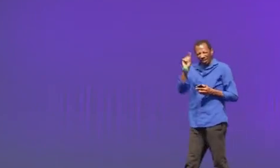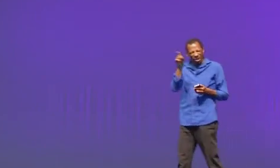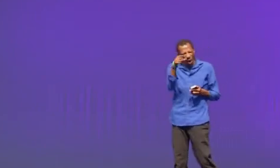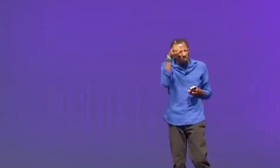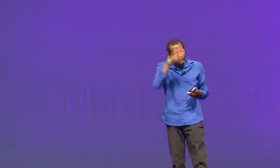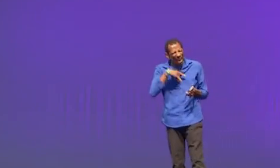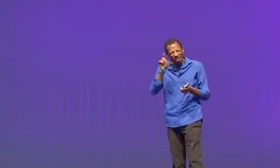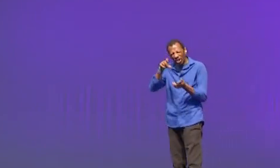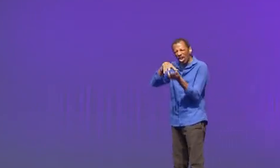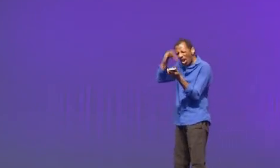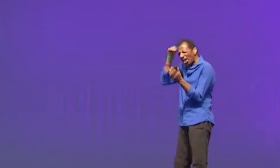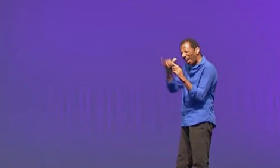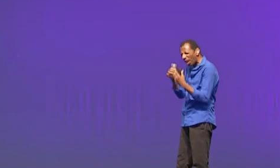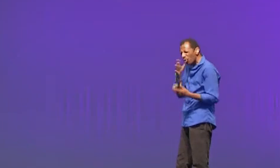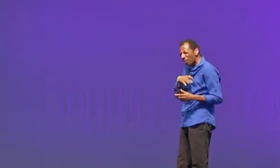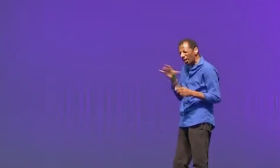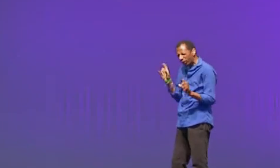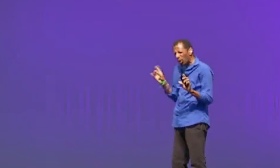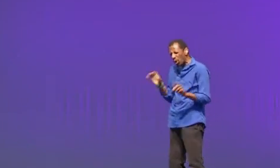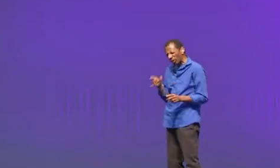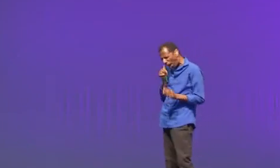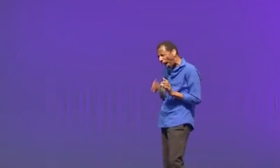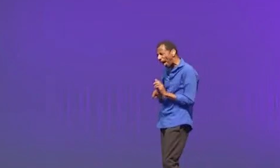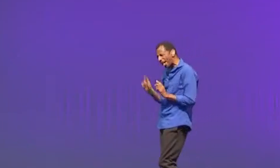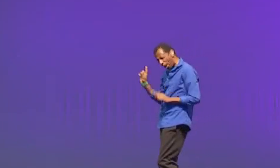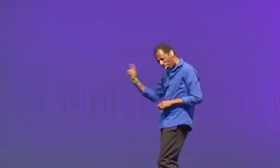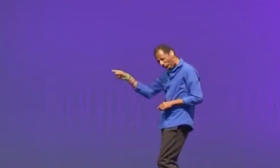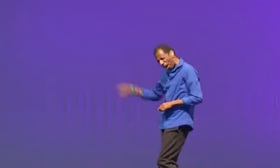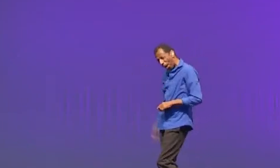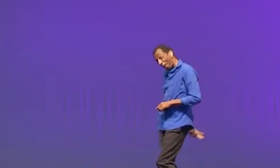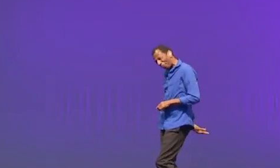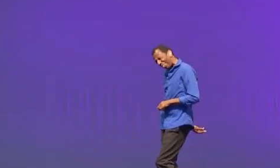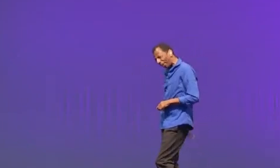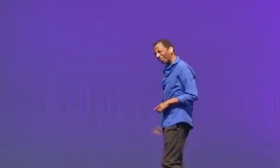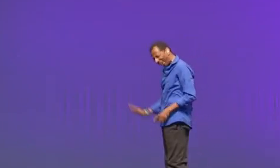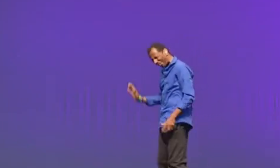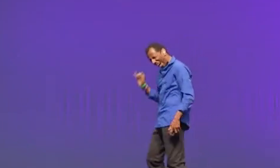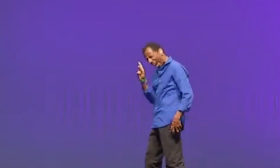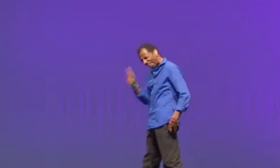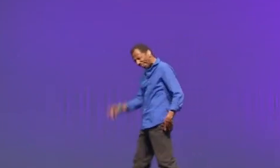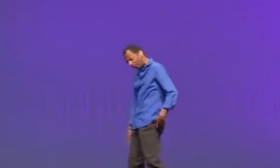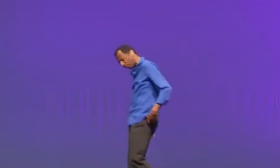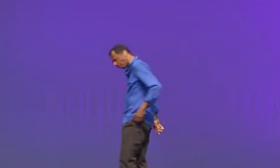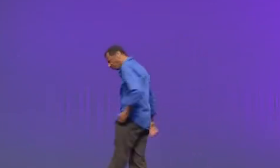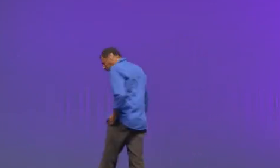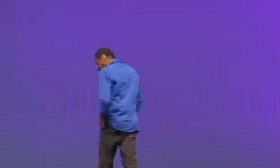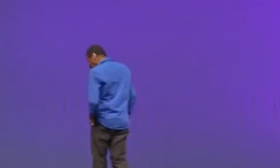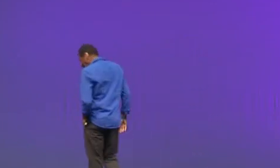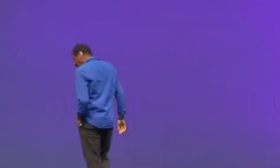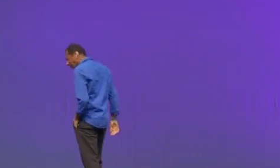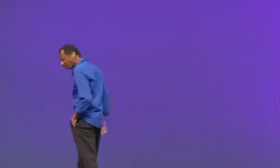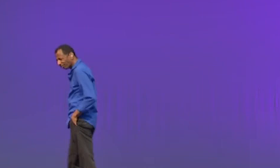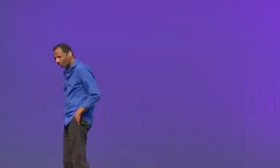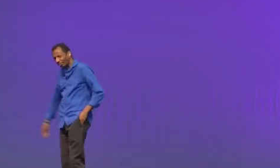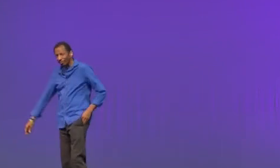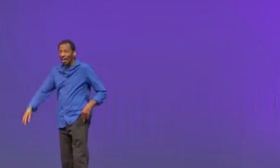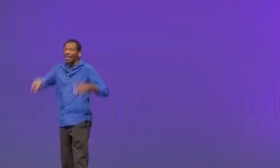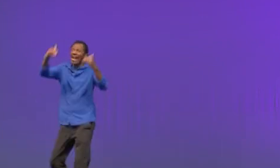You men should learn how women do it. Hide in there. Okay. Take a lesson, men.